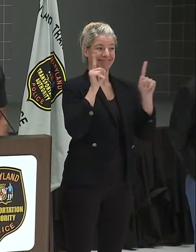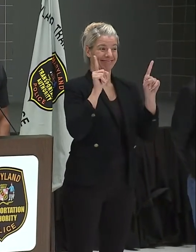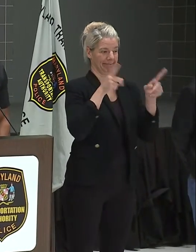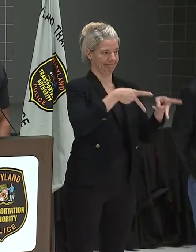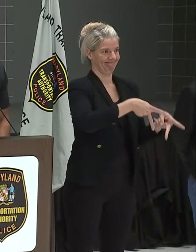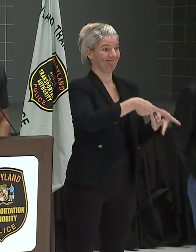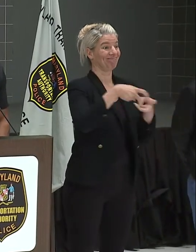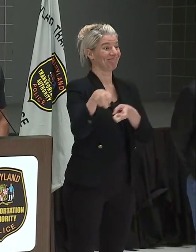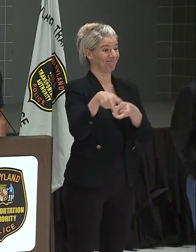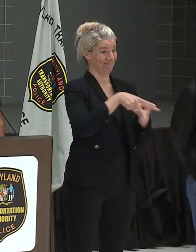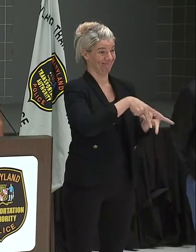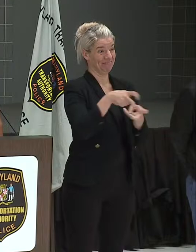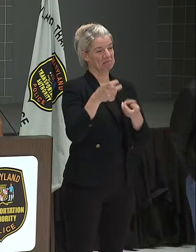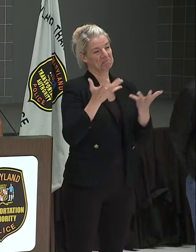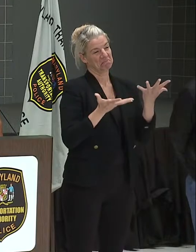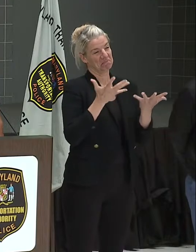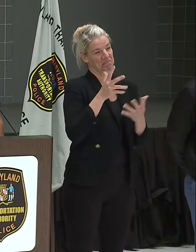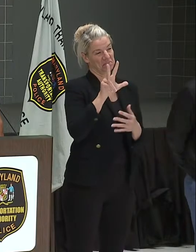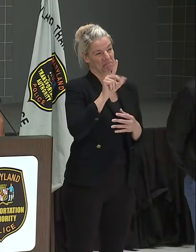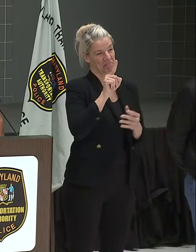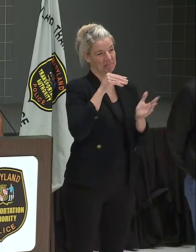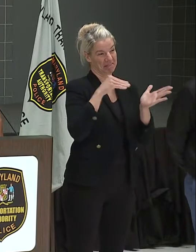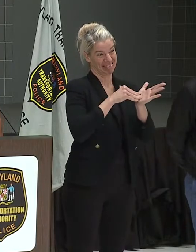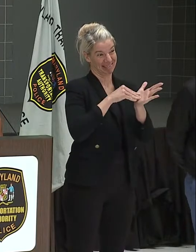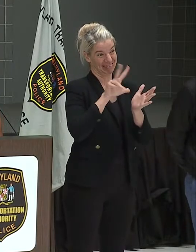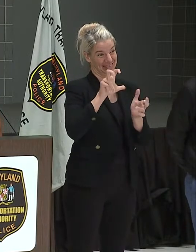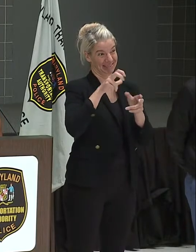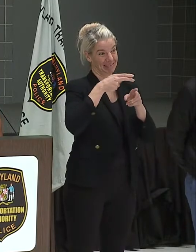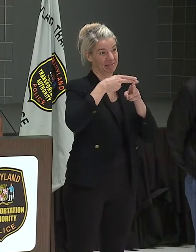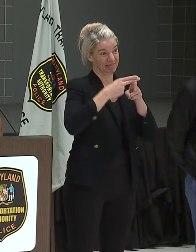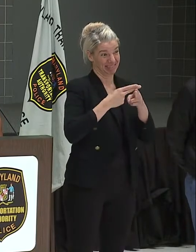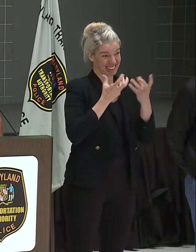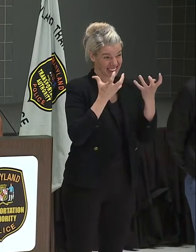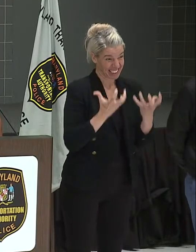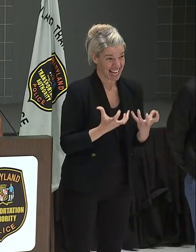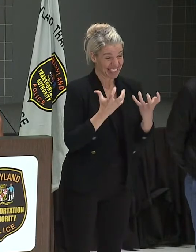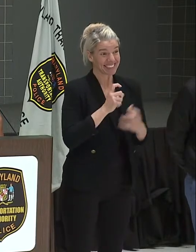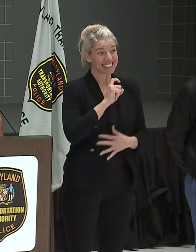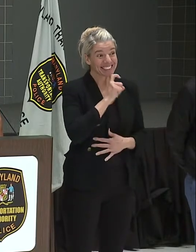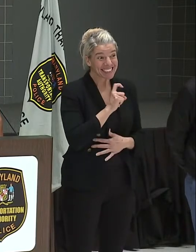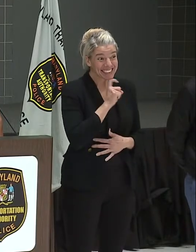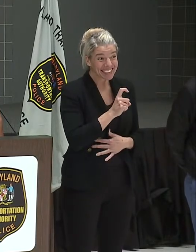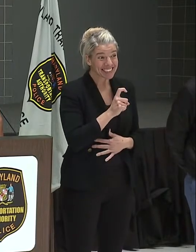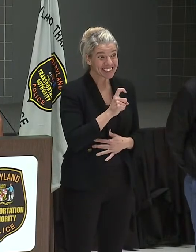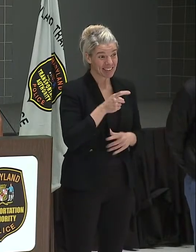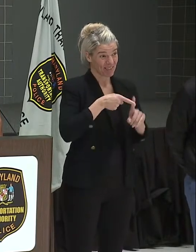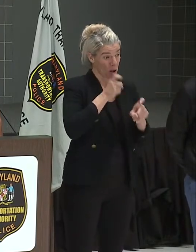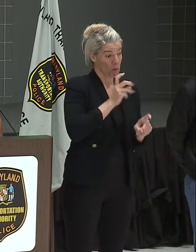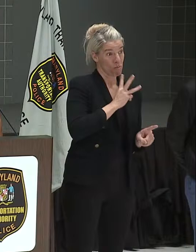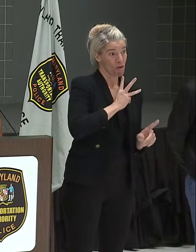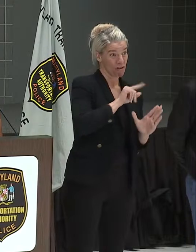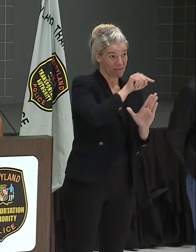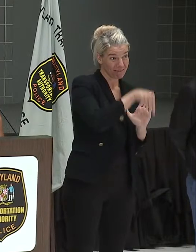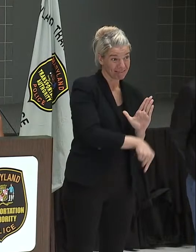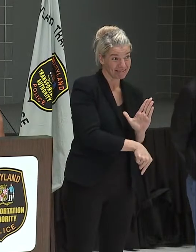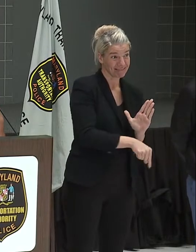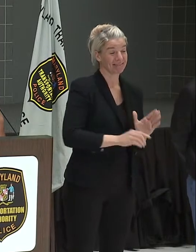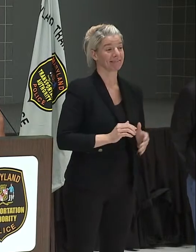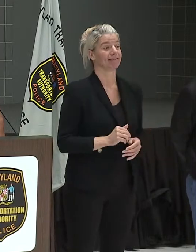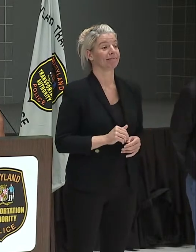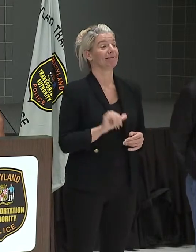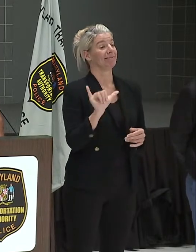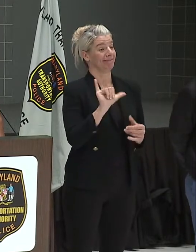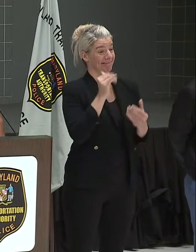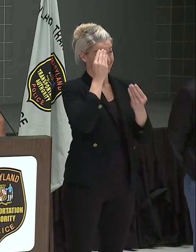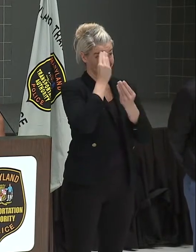around 1,300 tons of steel from the water. The thing I also want to say